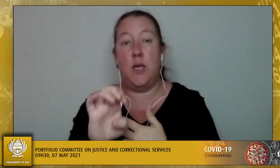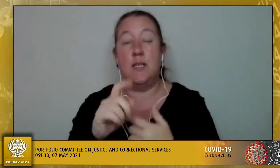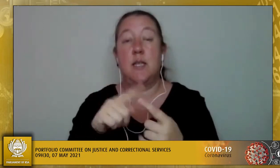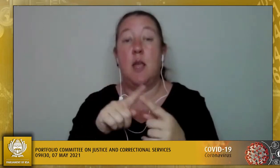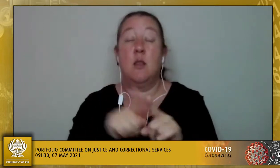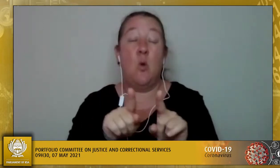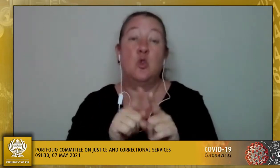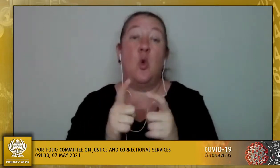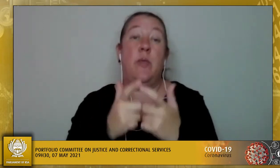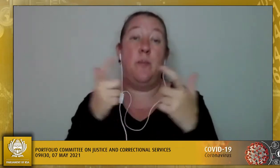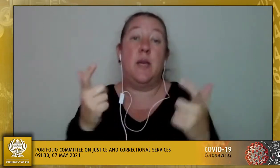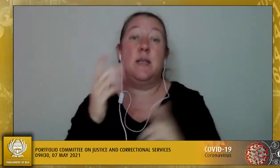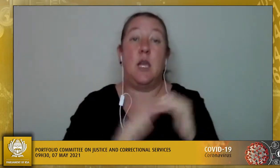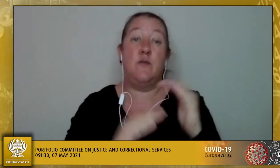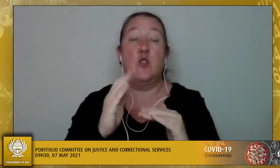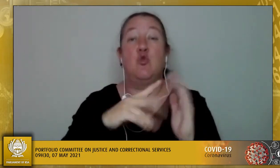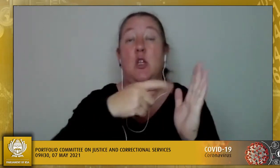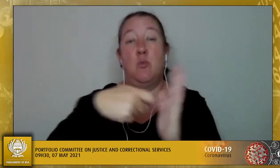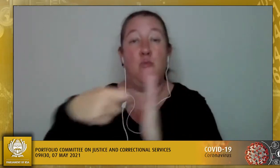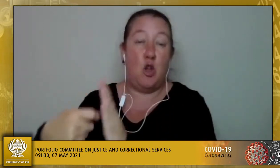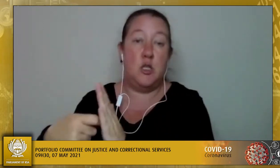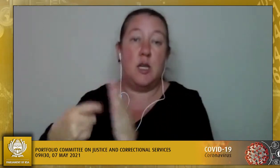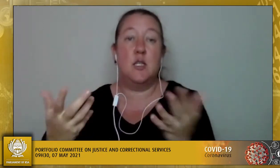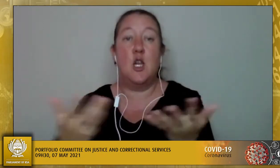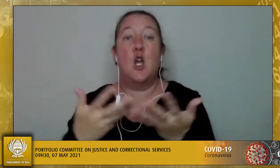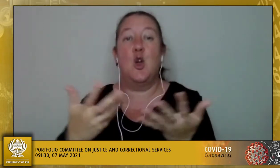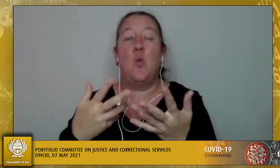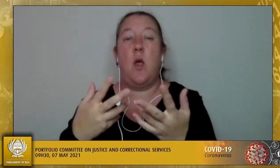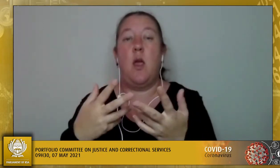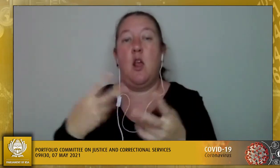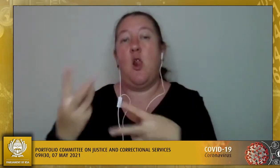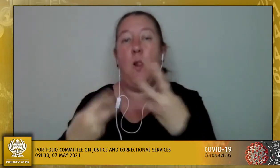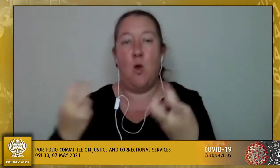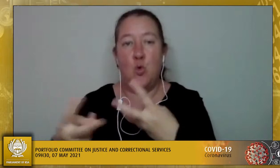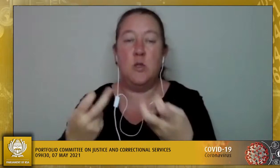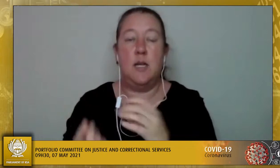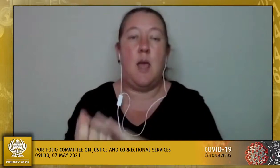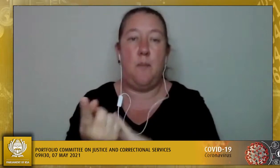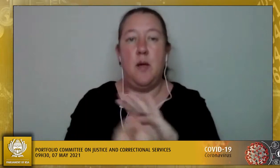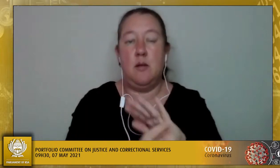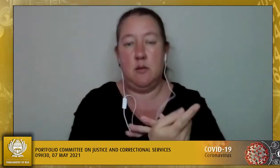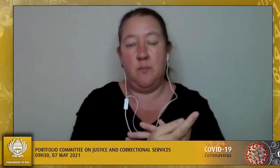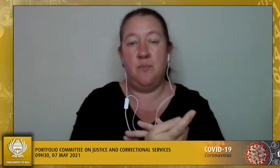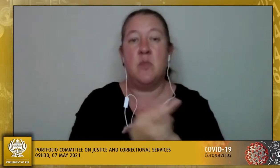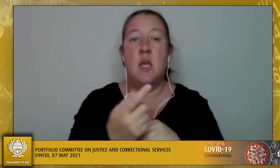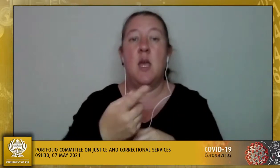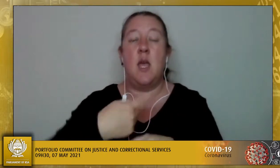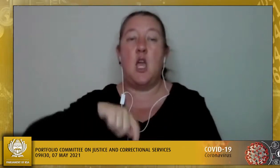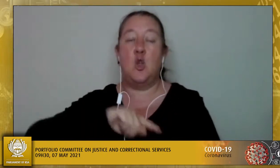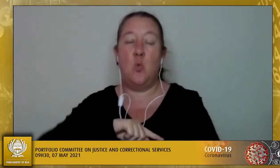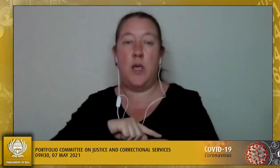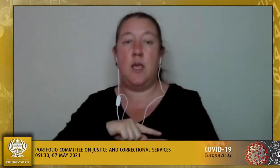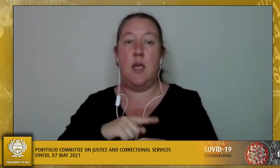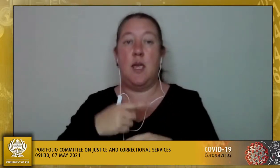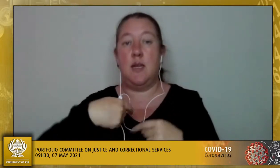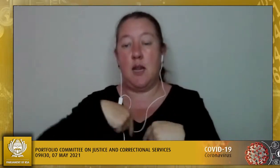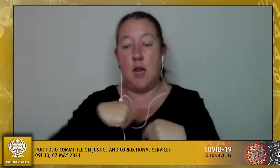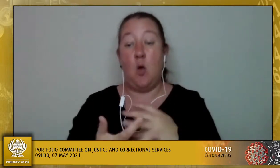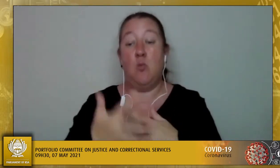had the biggest infrastructure projects where looting um took place um and we have in our